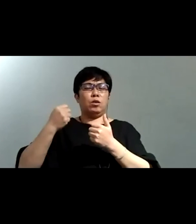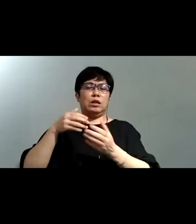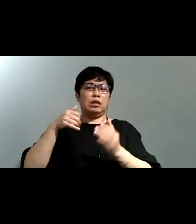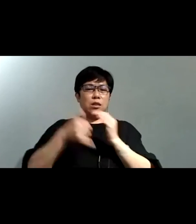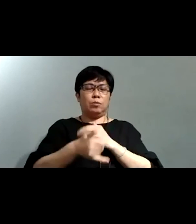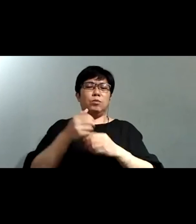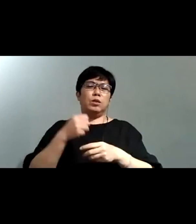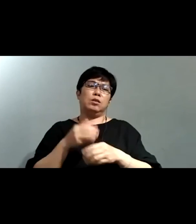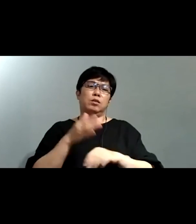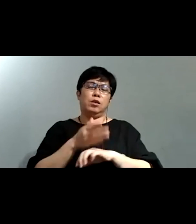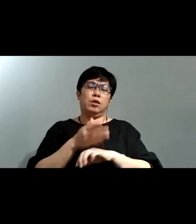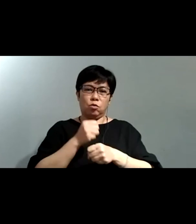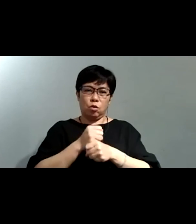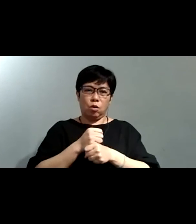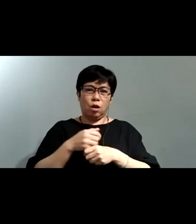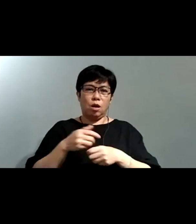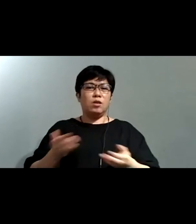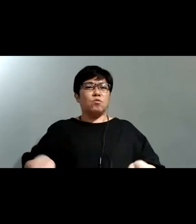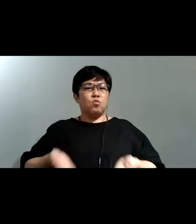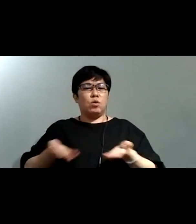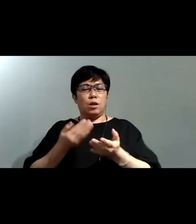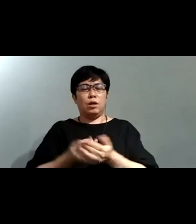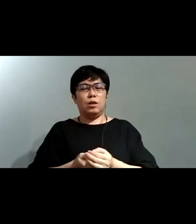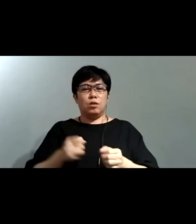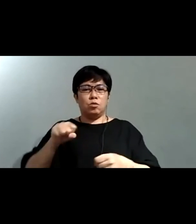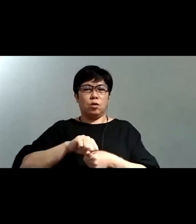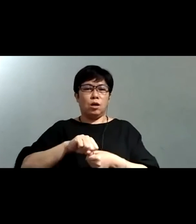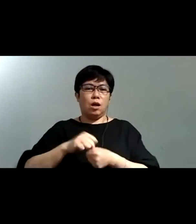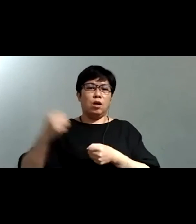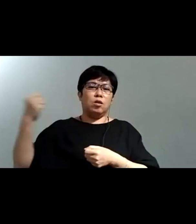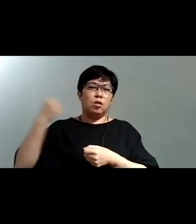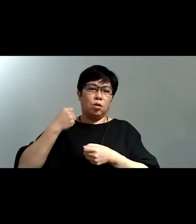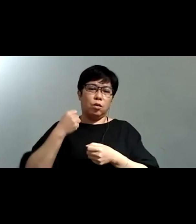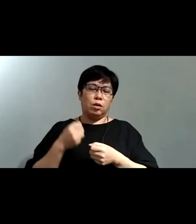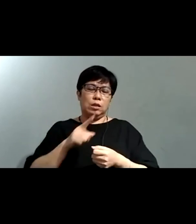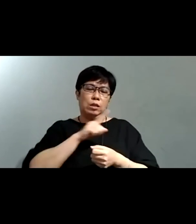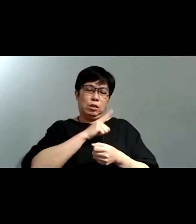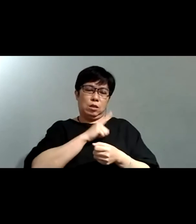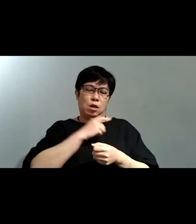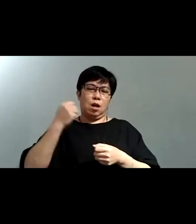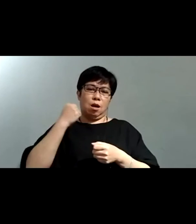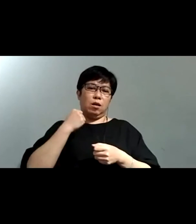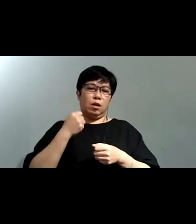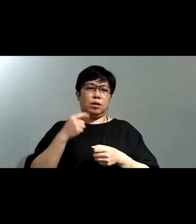their awareness on their ability and their